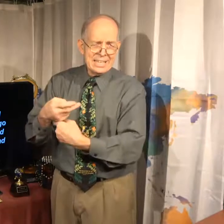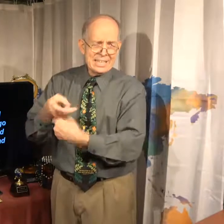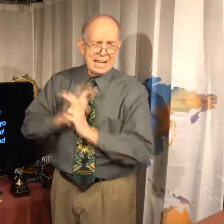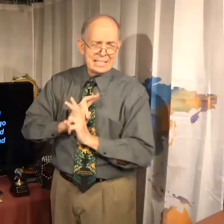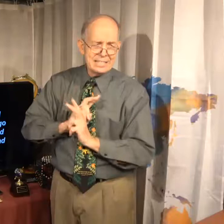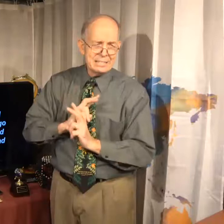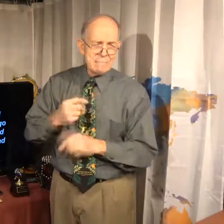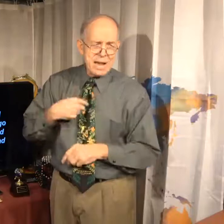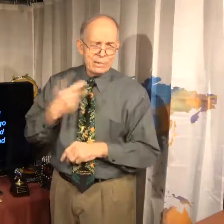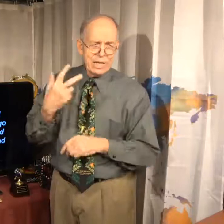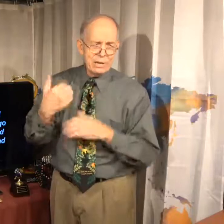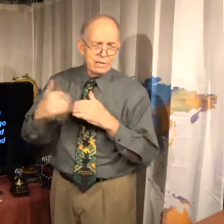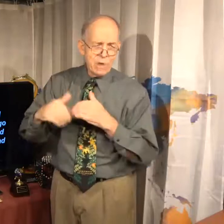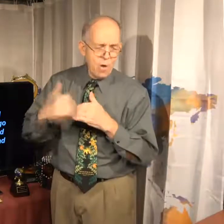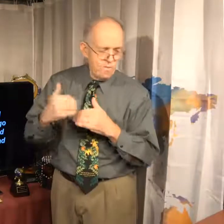let me be loaved.